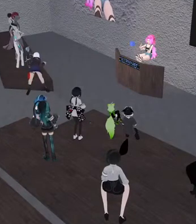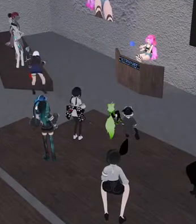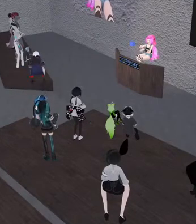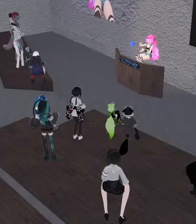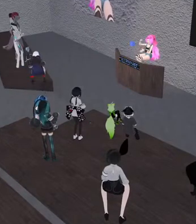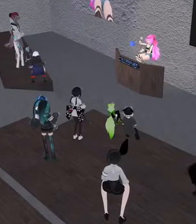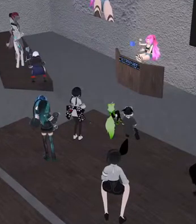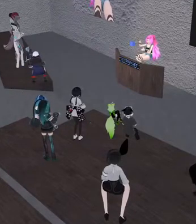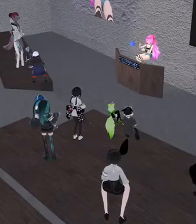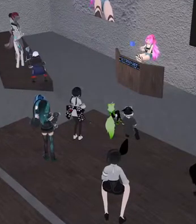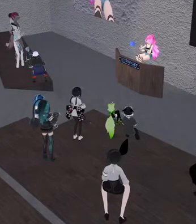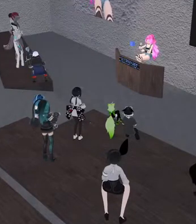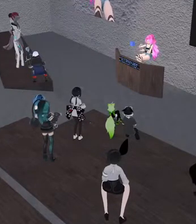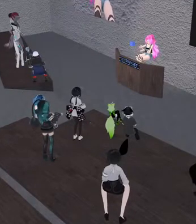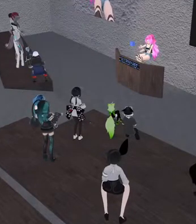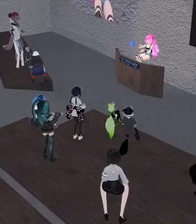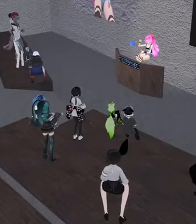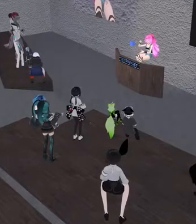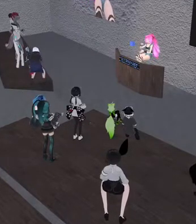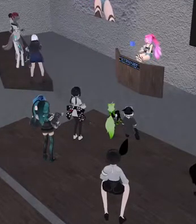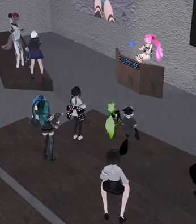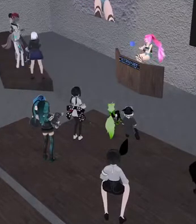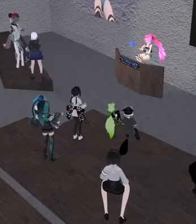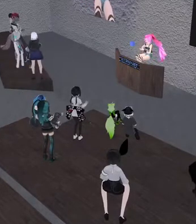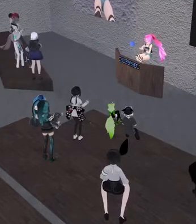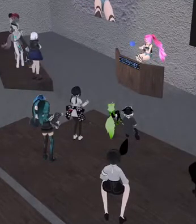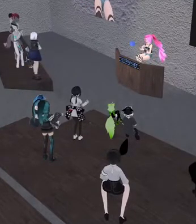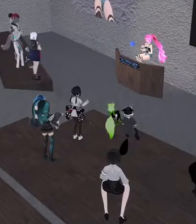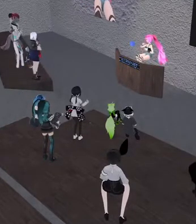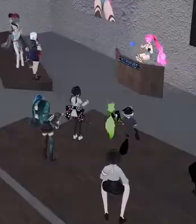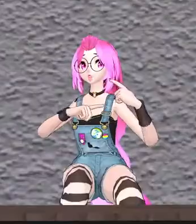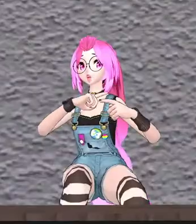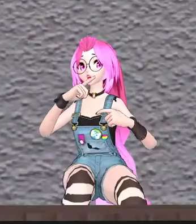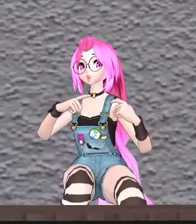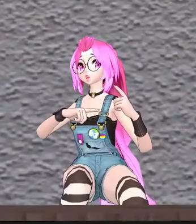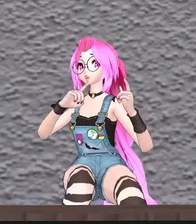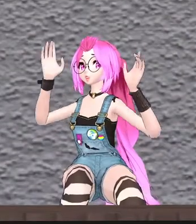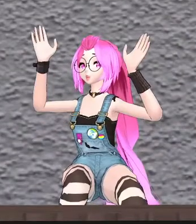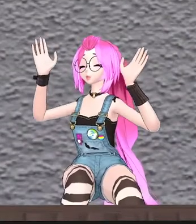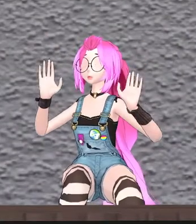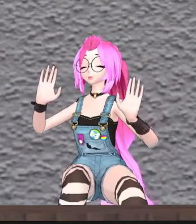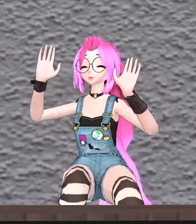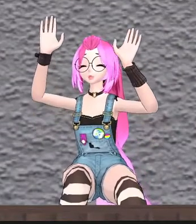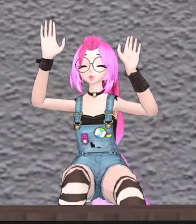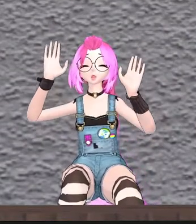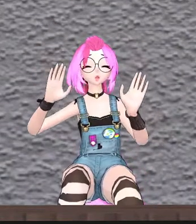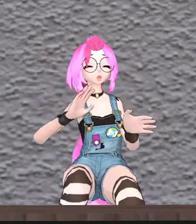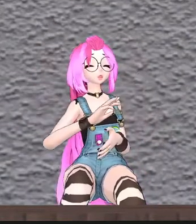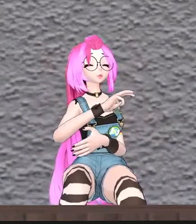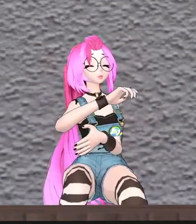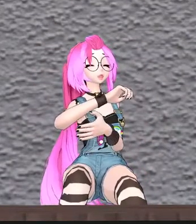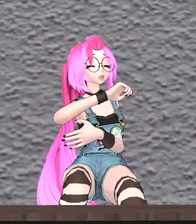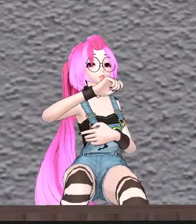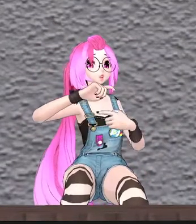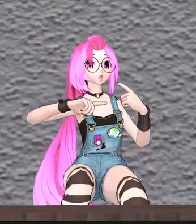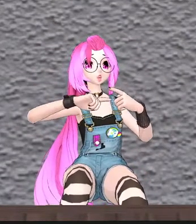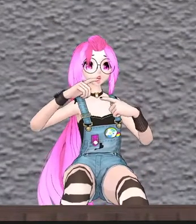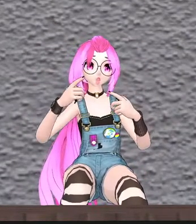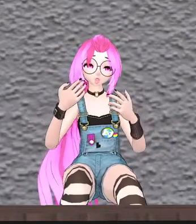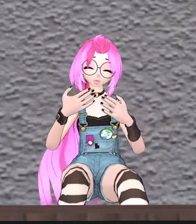we are going to learn, we're going to start by learning country signs. Woohoo! Country